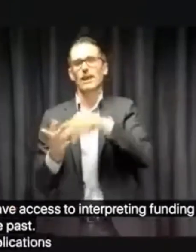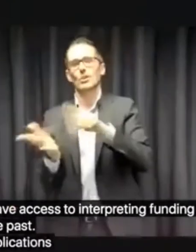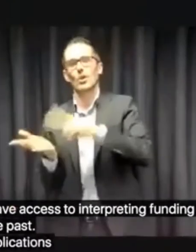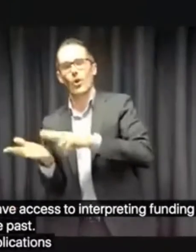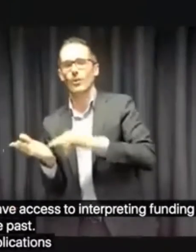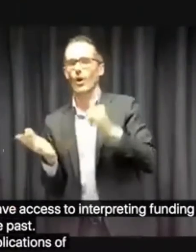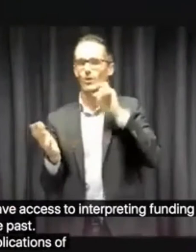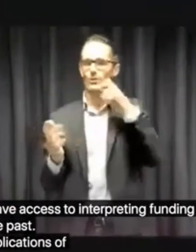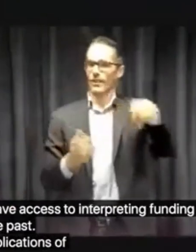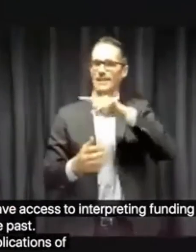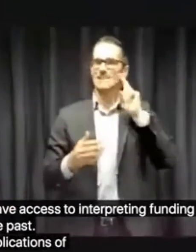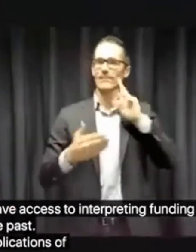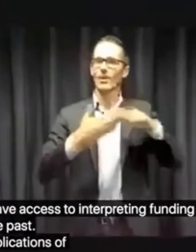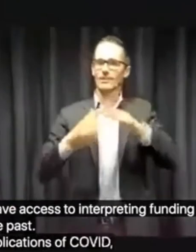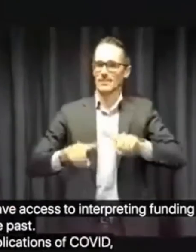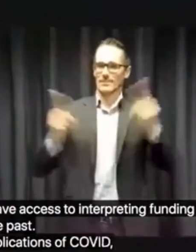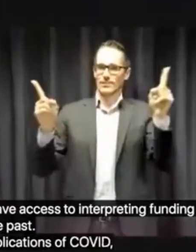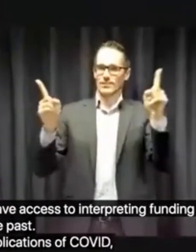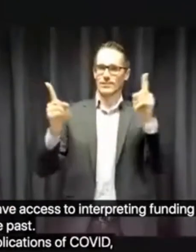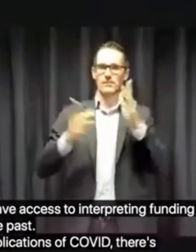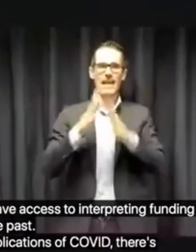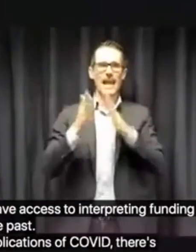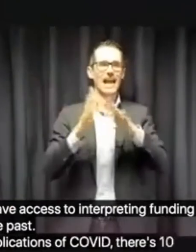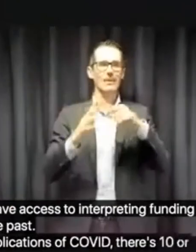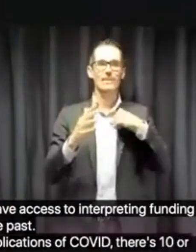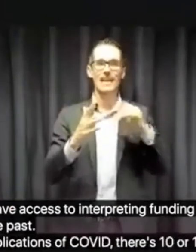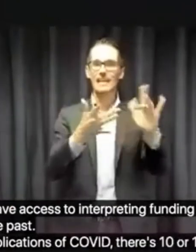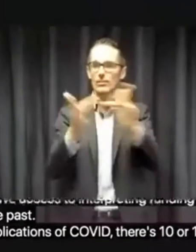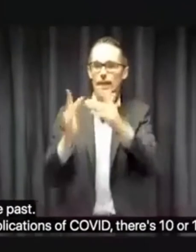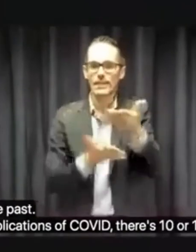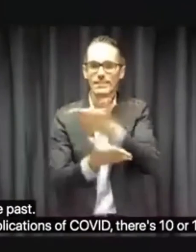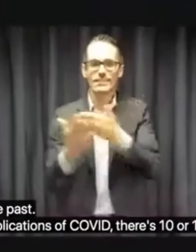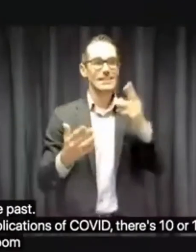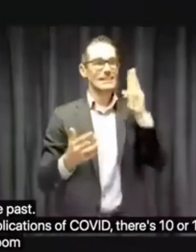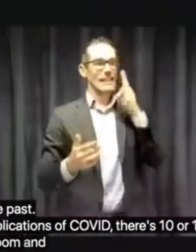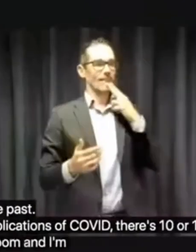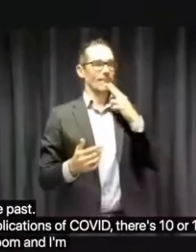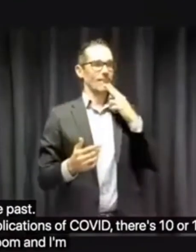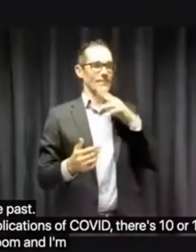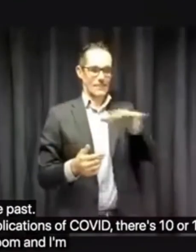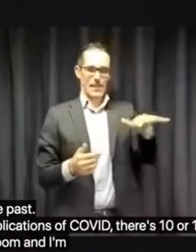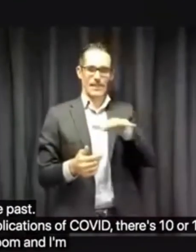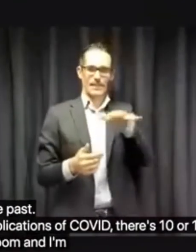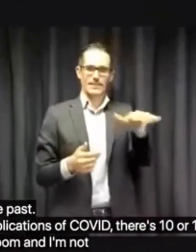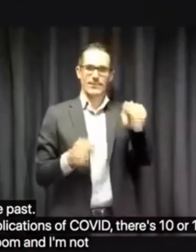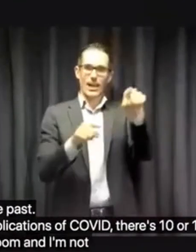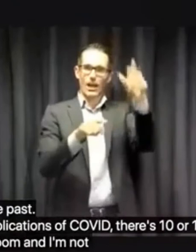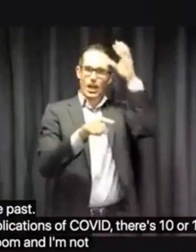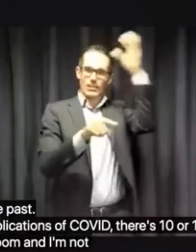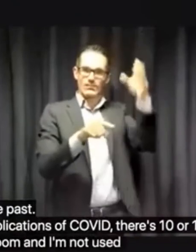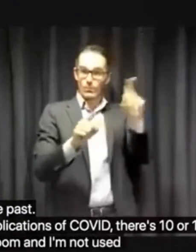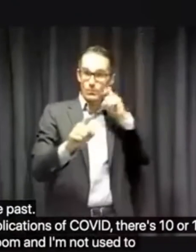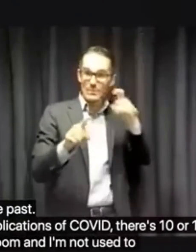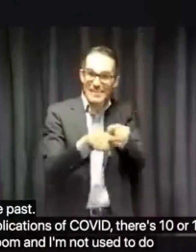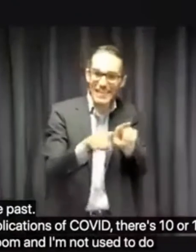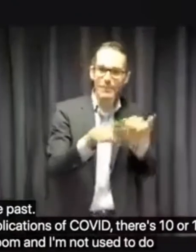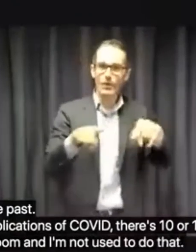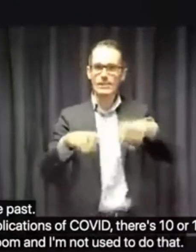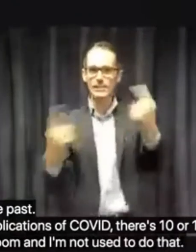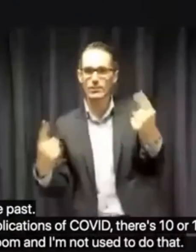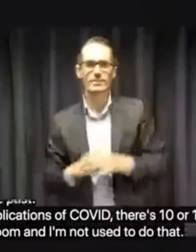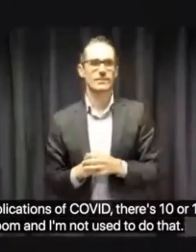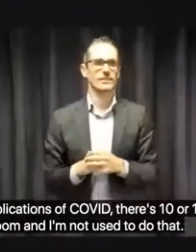that. Will it go back to normal, or will the deaf community be different? And how will we interact in engage? That deaf